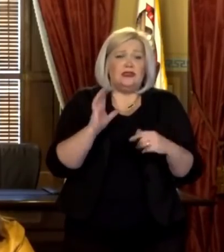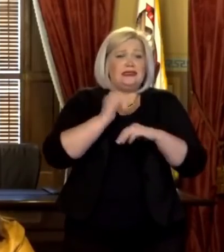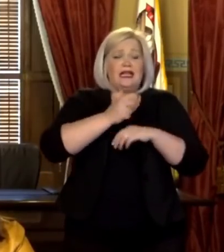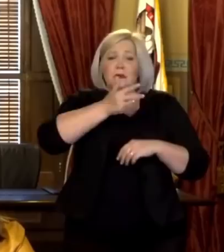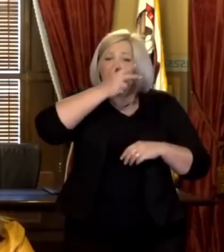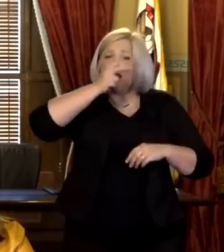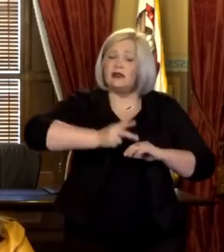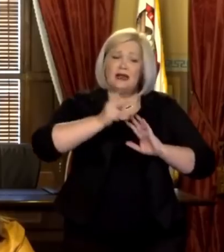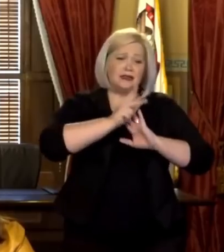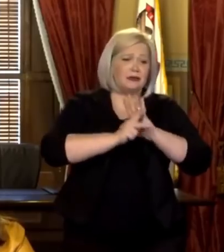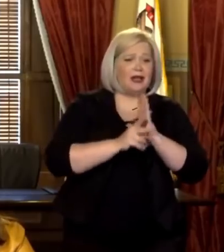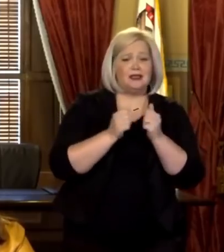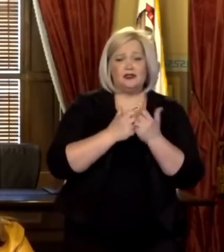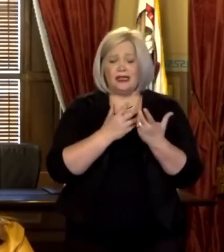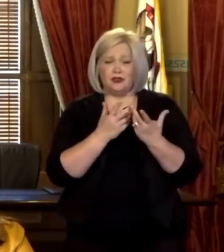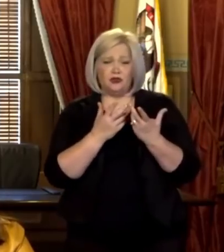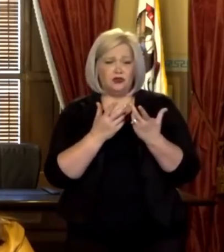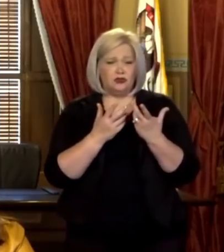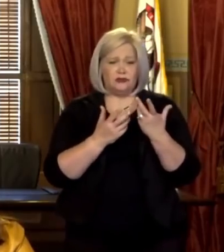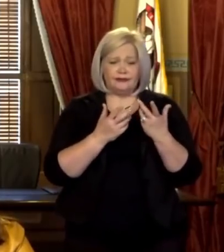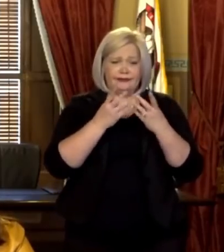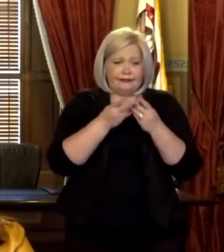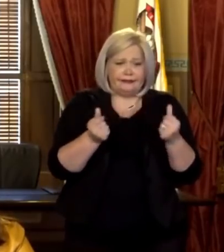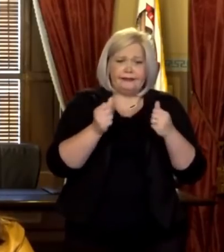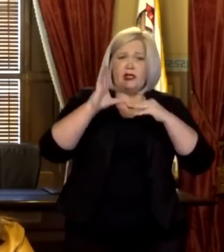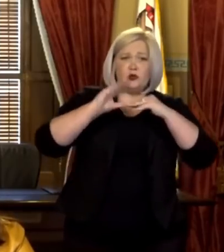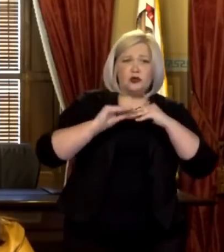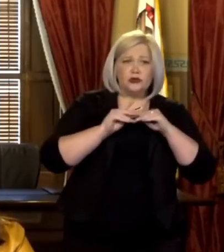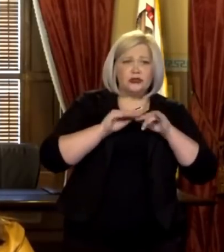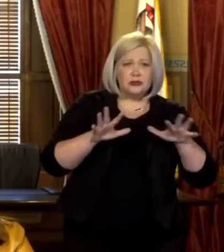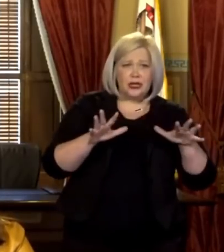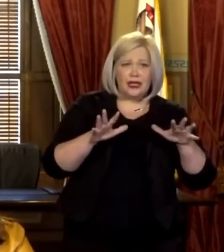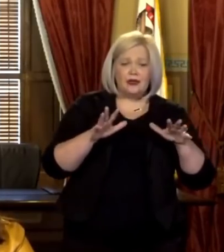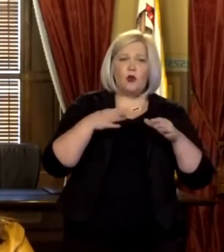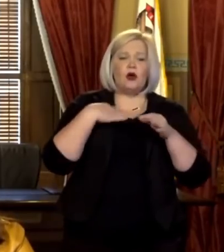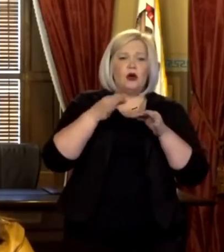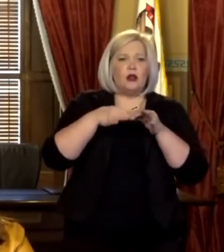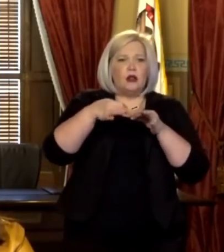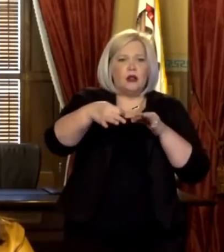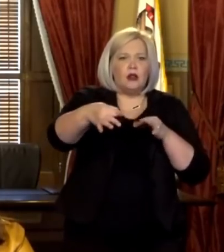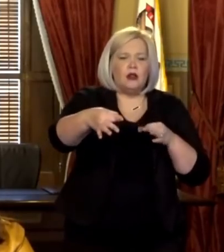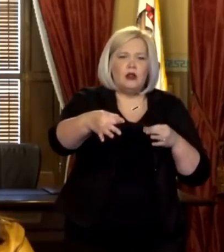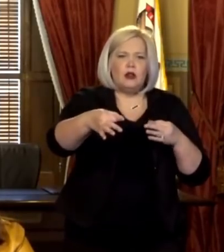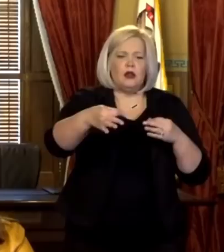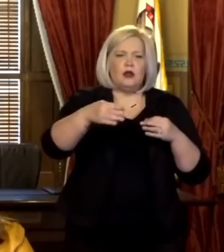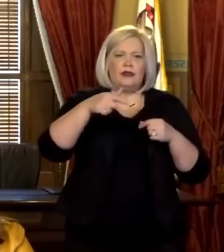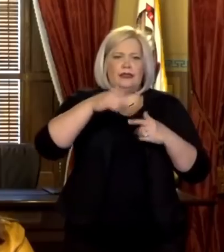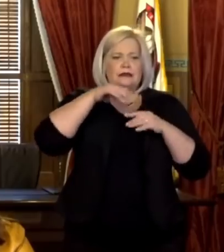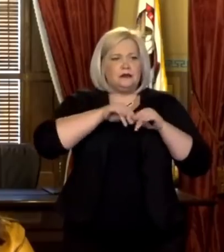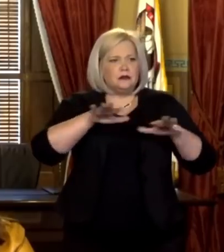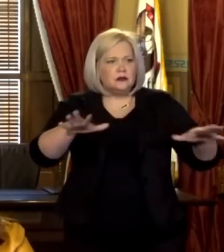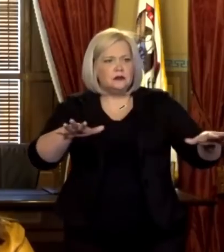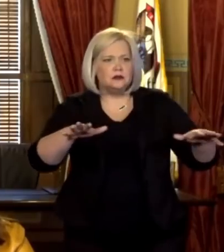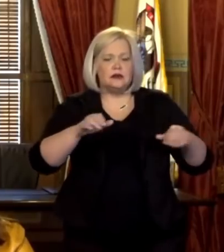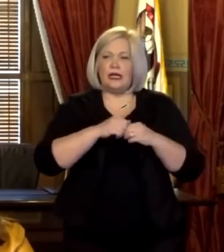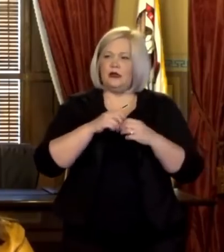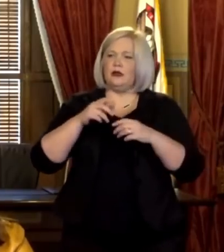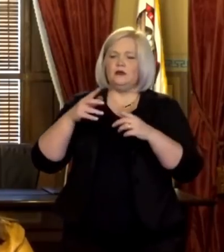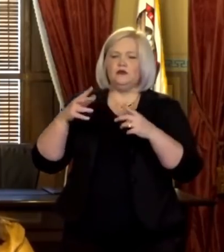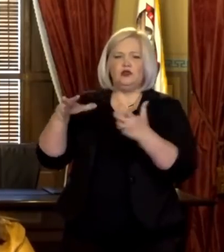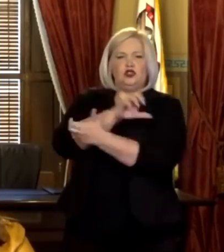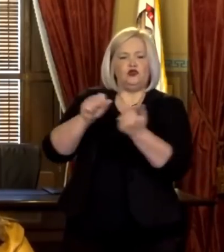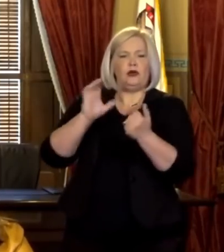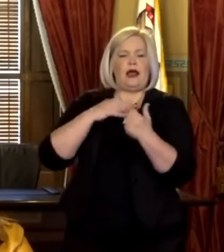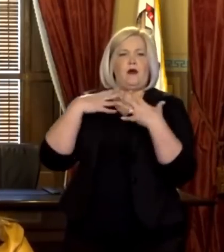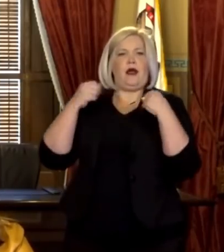mean that we're confronting this crisis longer and having more people lose their lives from it and devastating our healthcare system even